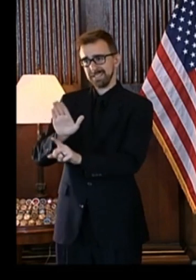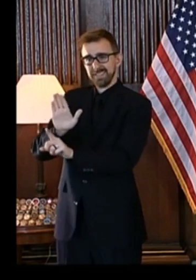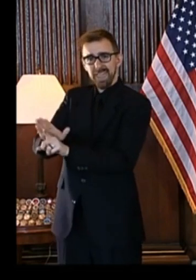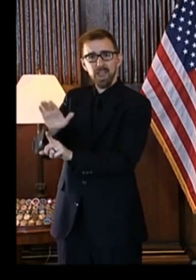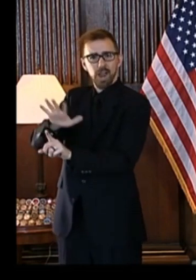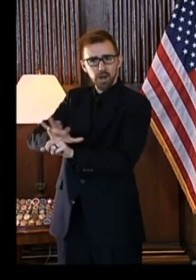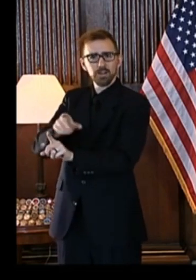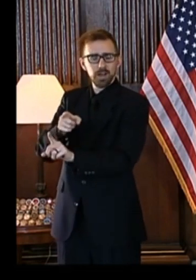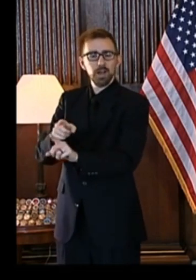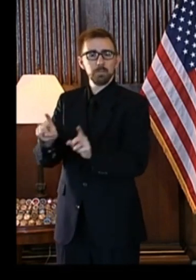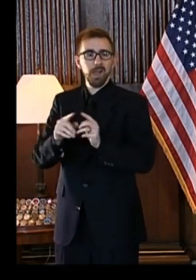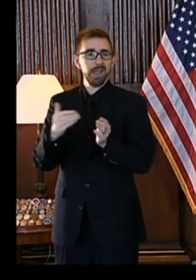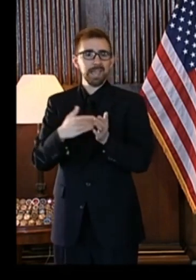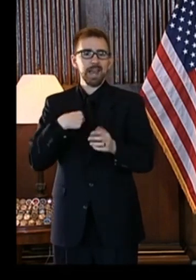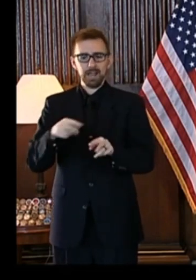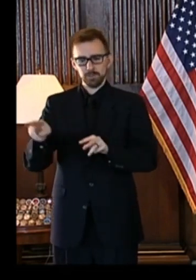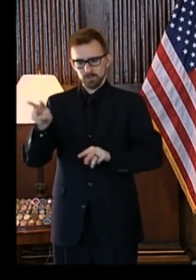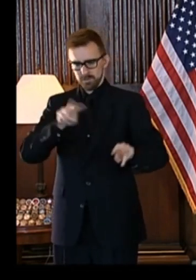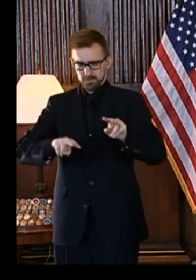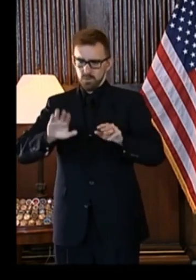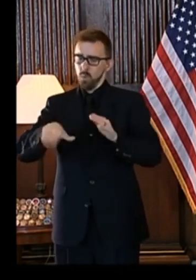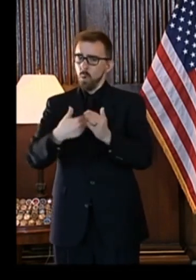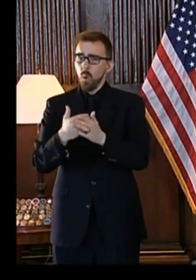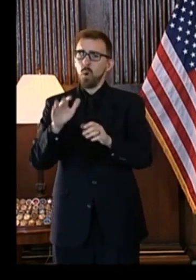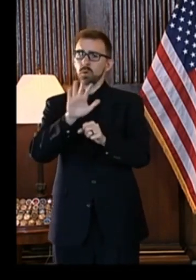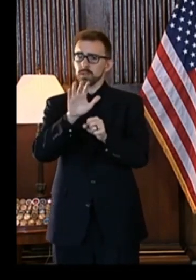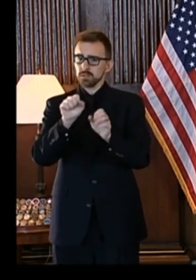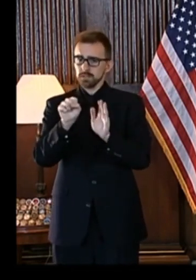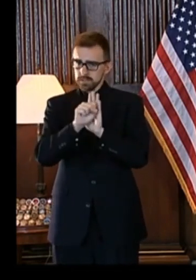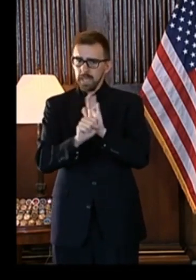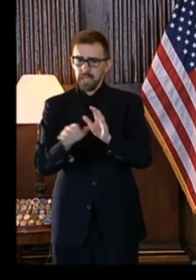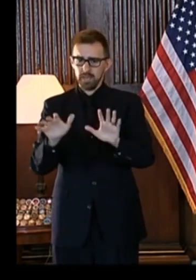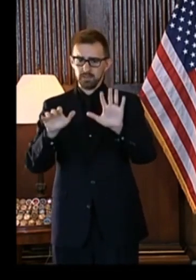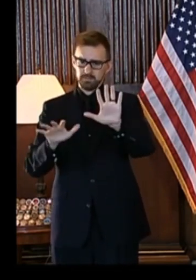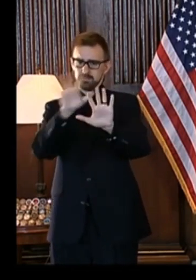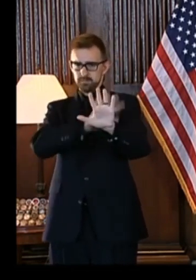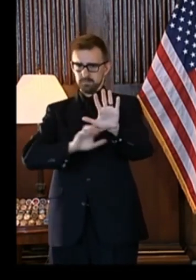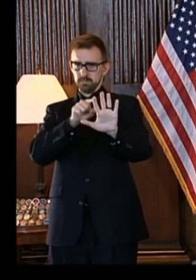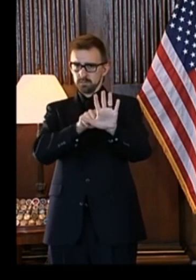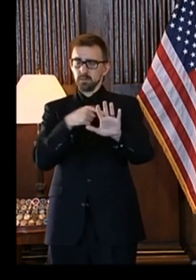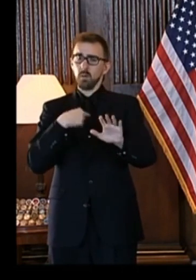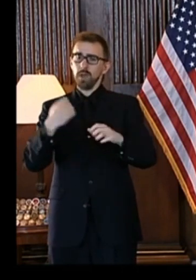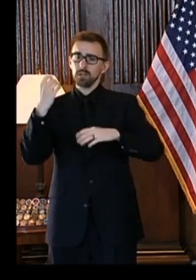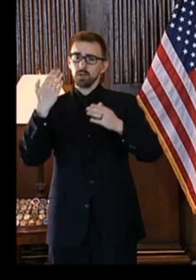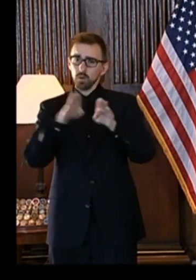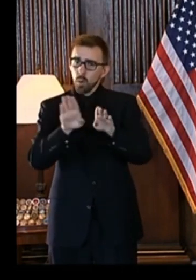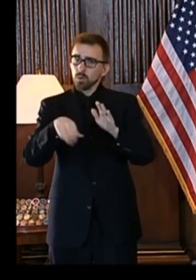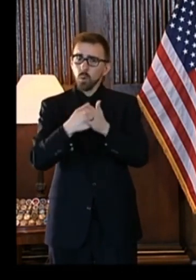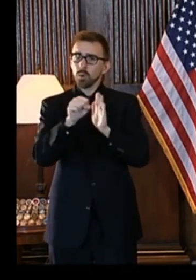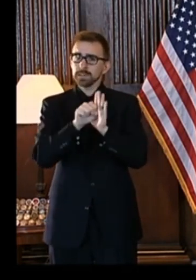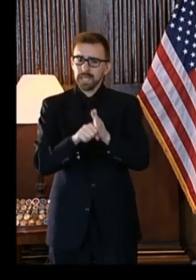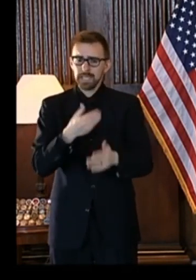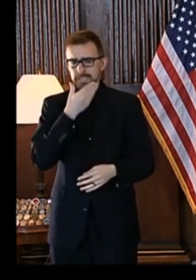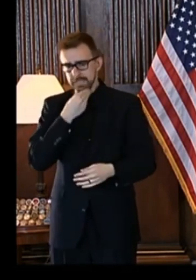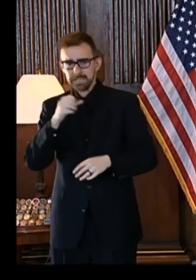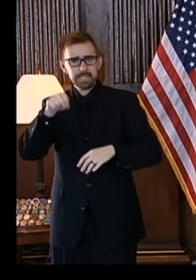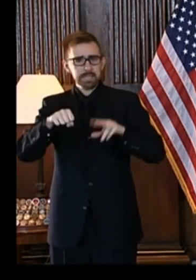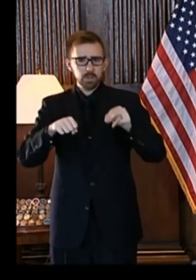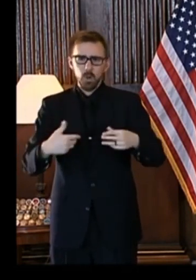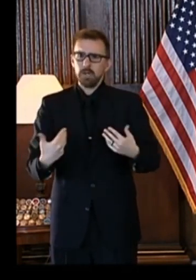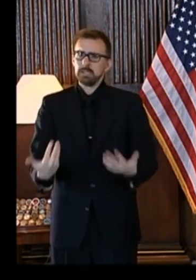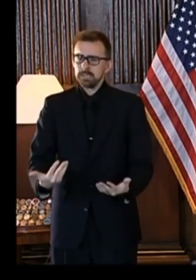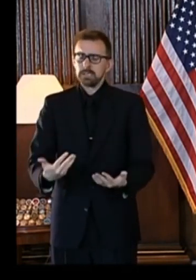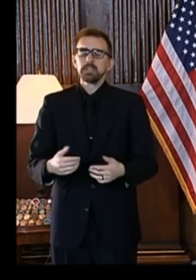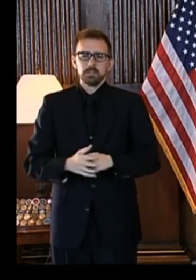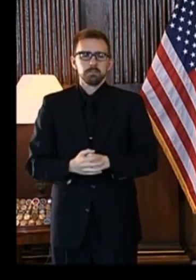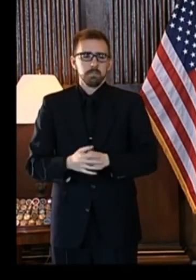But again, I've got to evaluate that, whether I shut down the entire state with that order or not. I still think the most important thing you can do, and